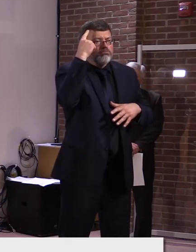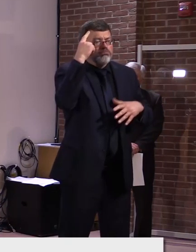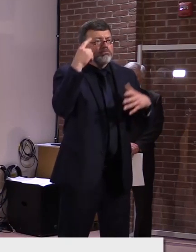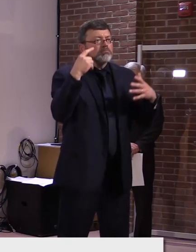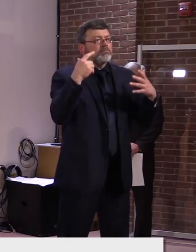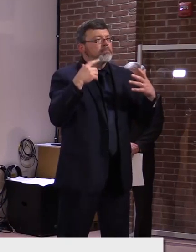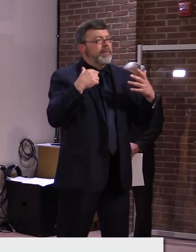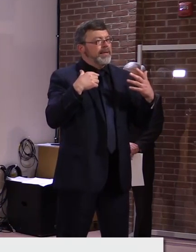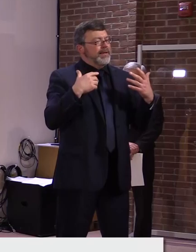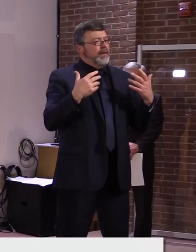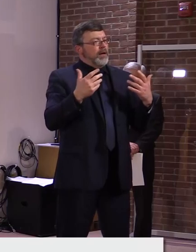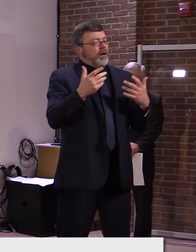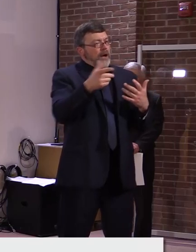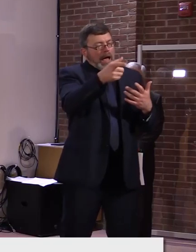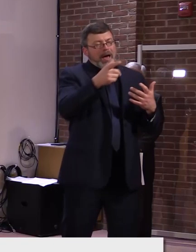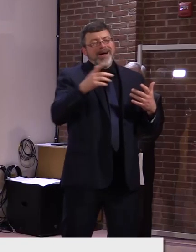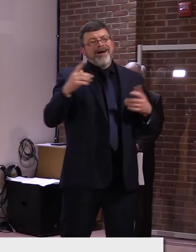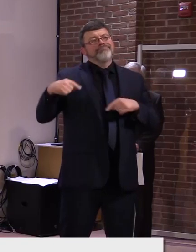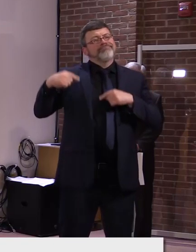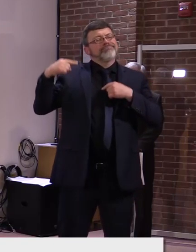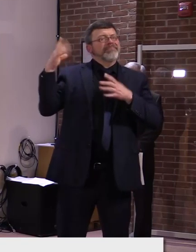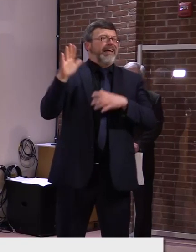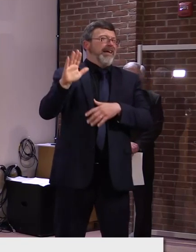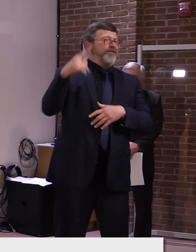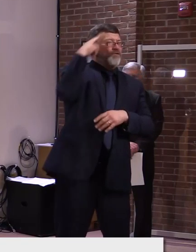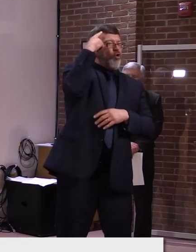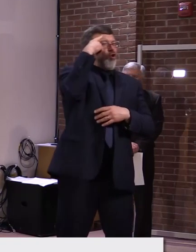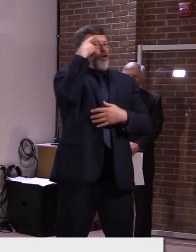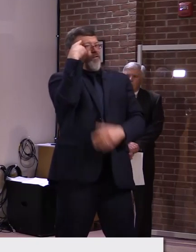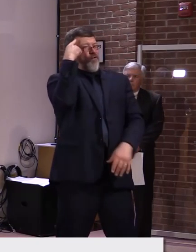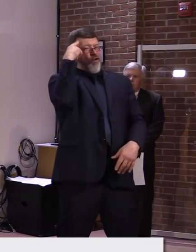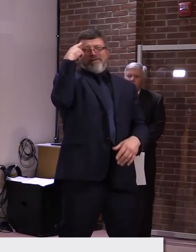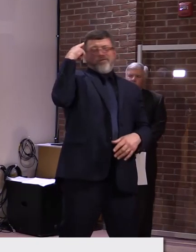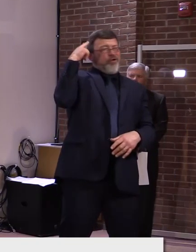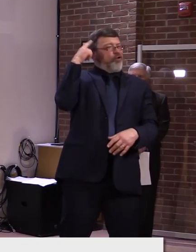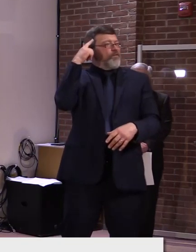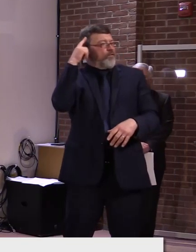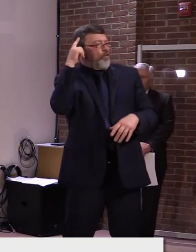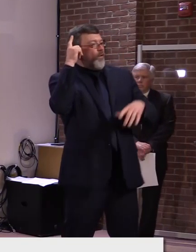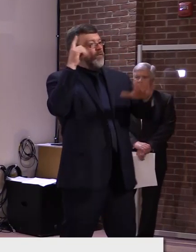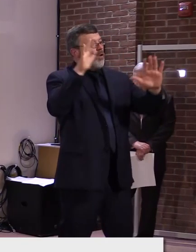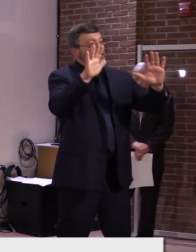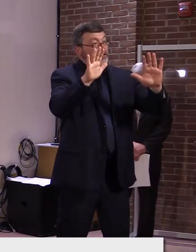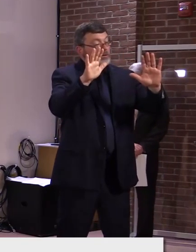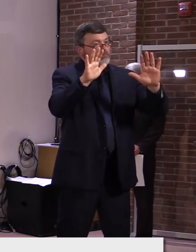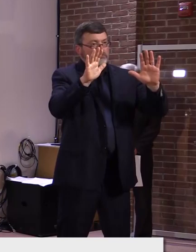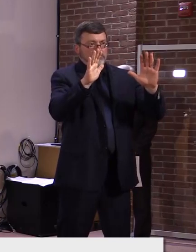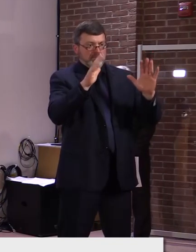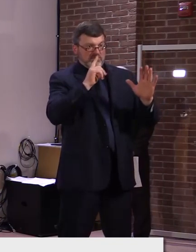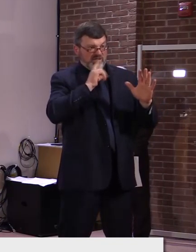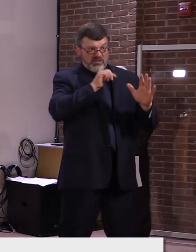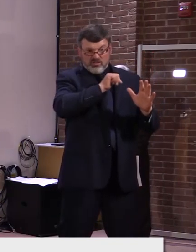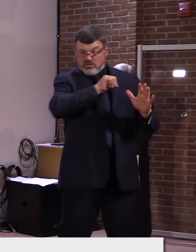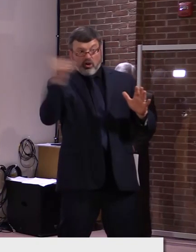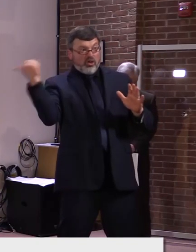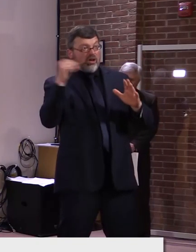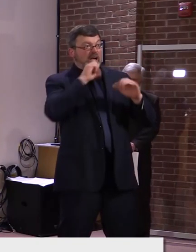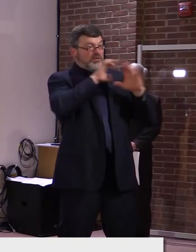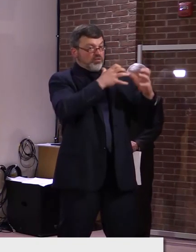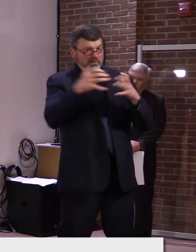but now's your time to do the right thing. We're counting on you to help us